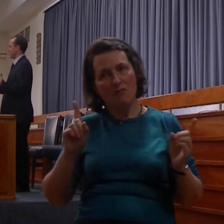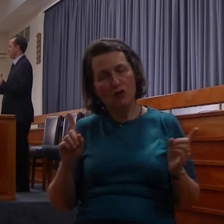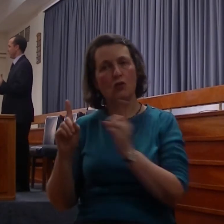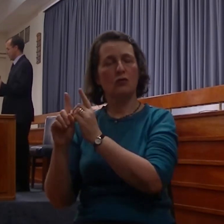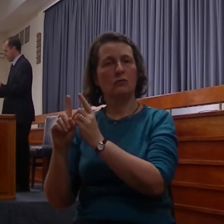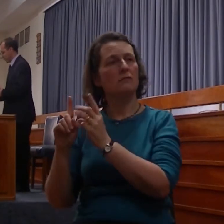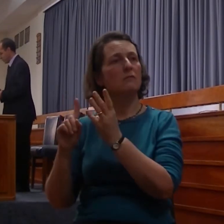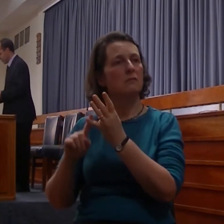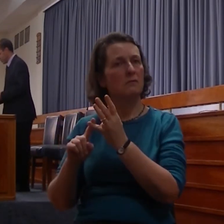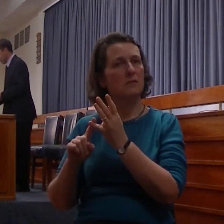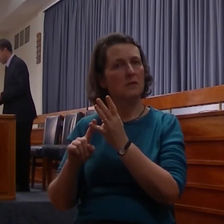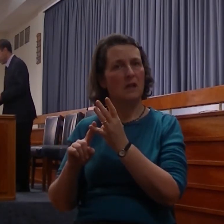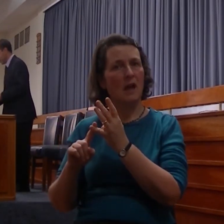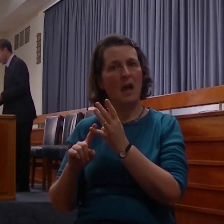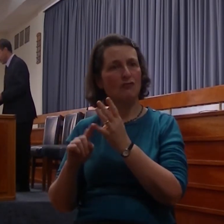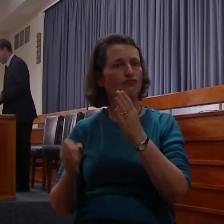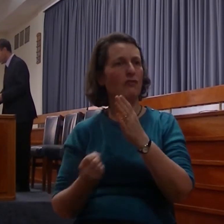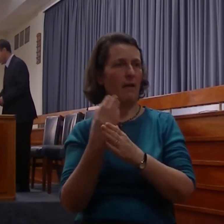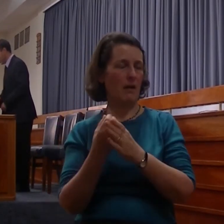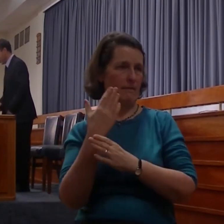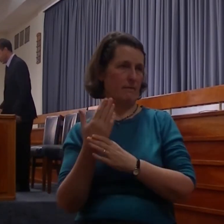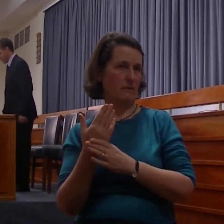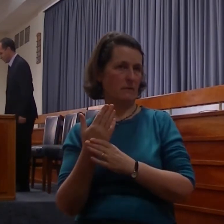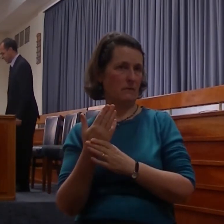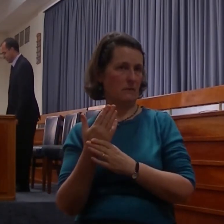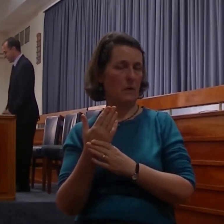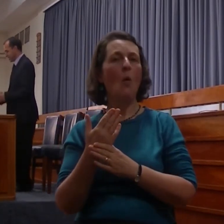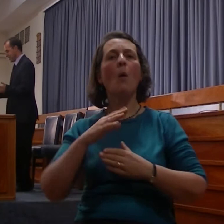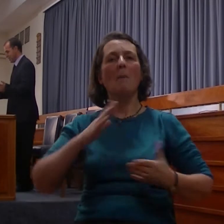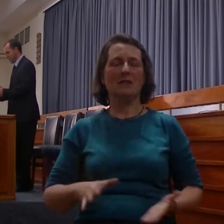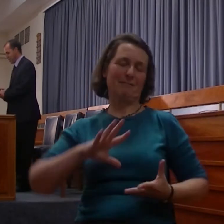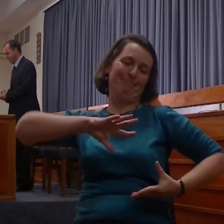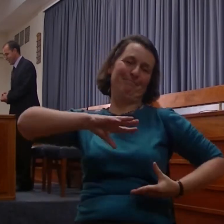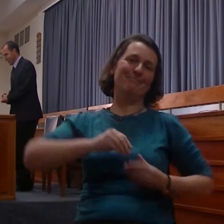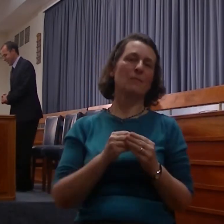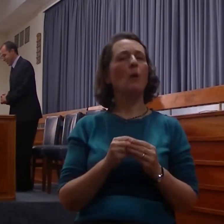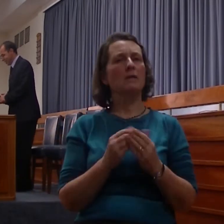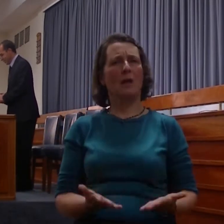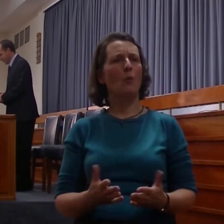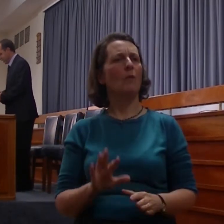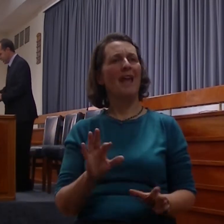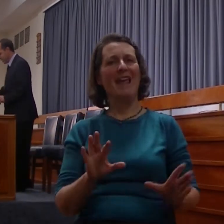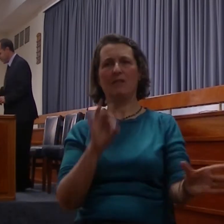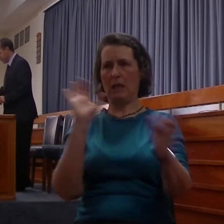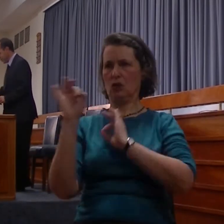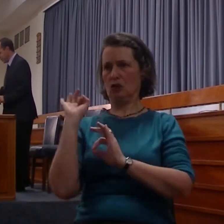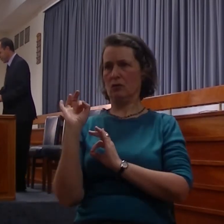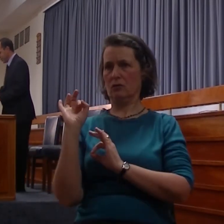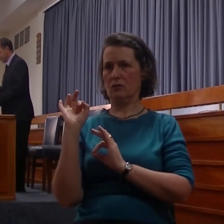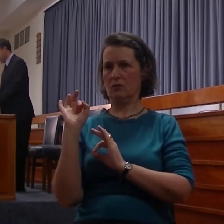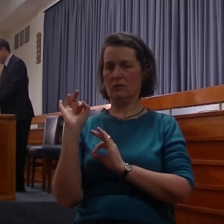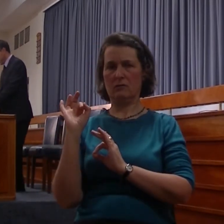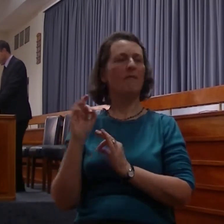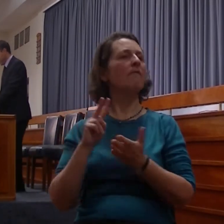before, and revive yourself, shake up yourself, wake up, says the Lord Jesus Christ. Oh, I